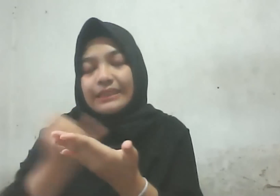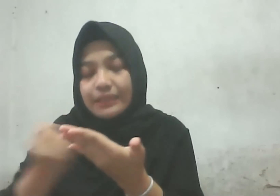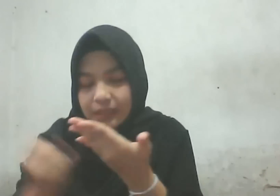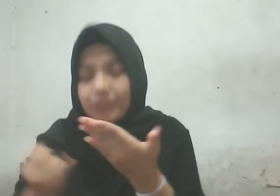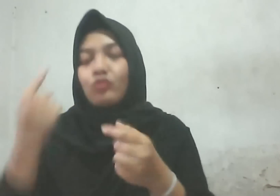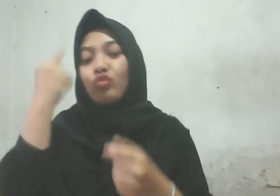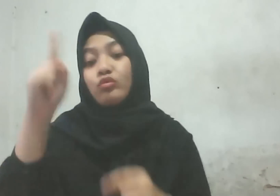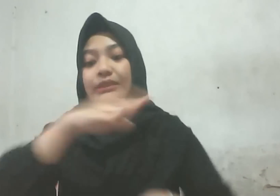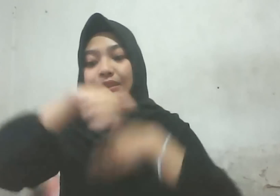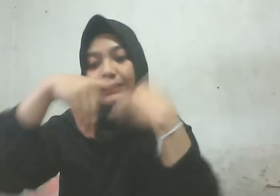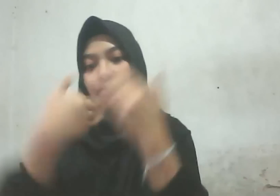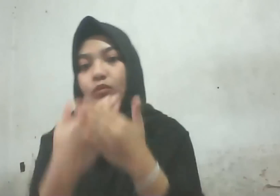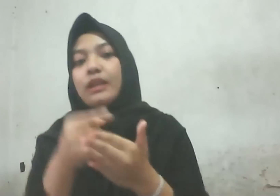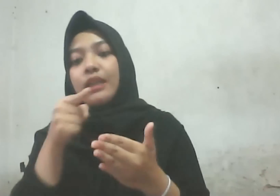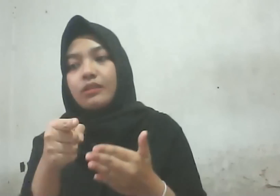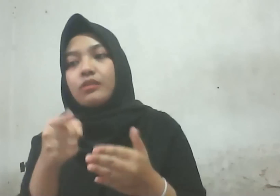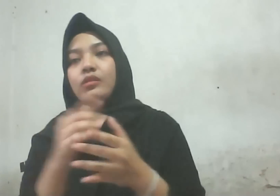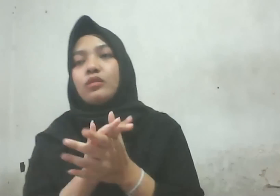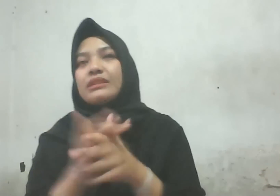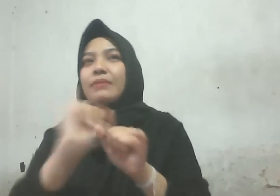recommendation rather than